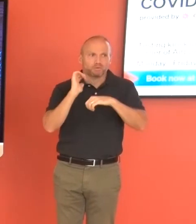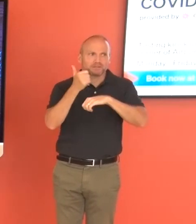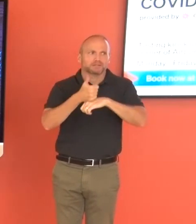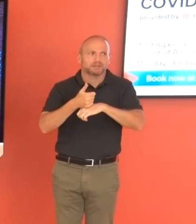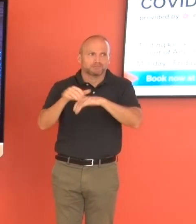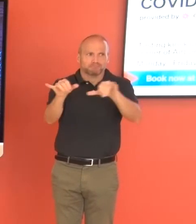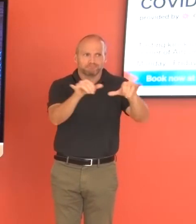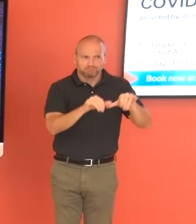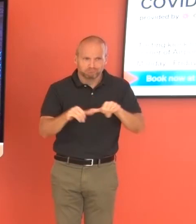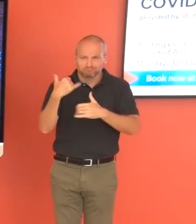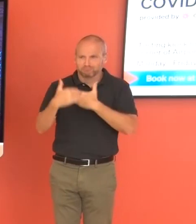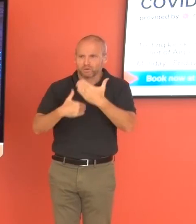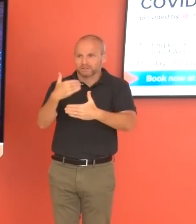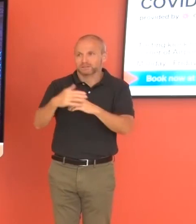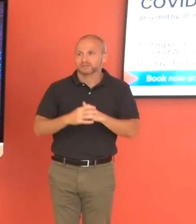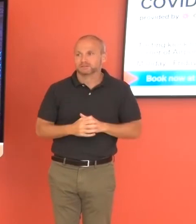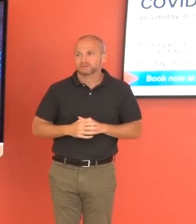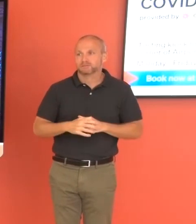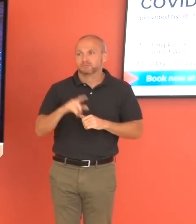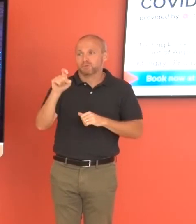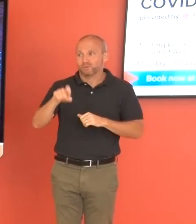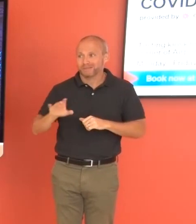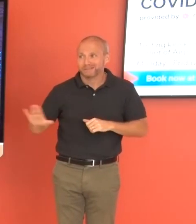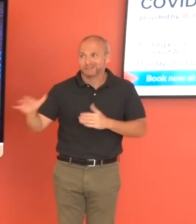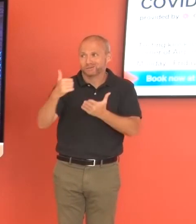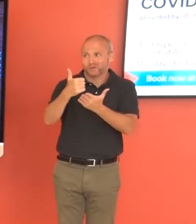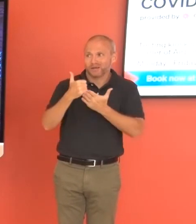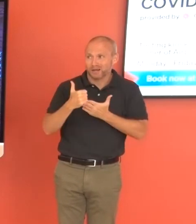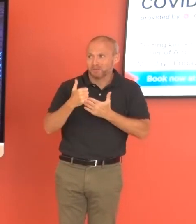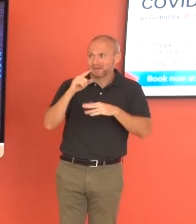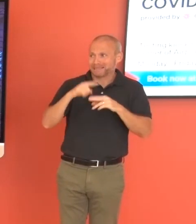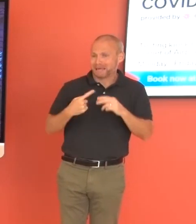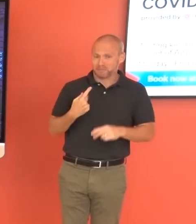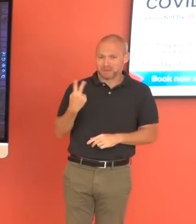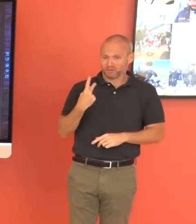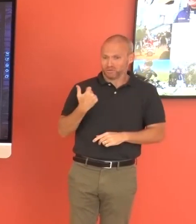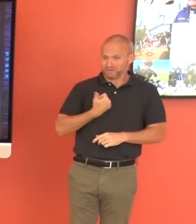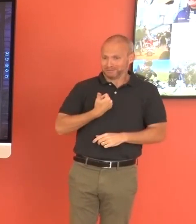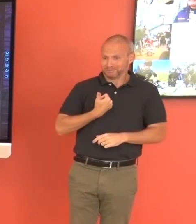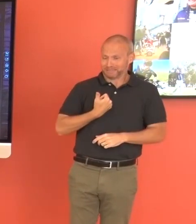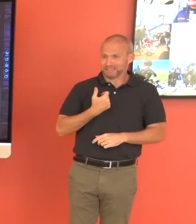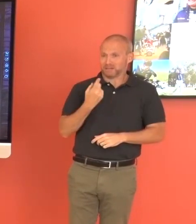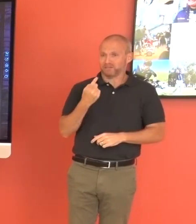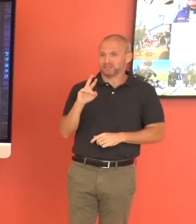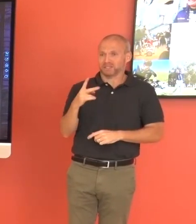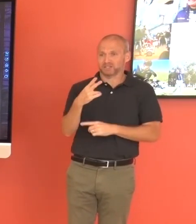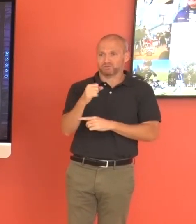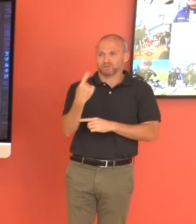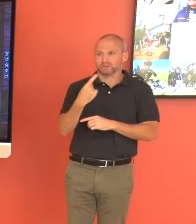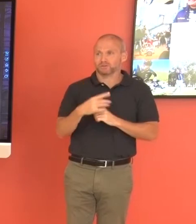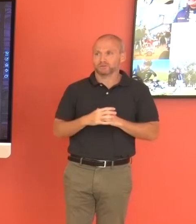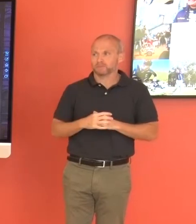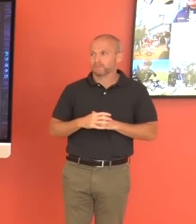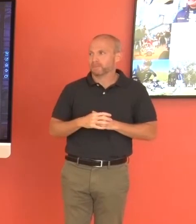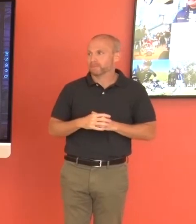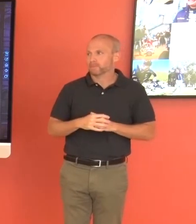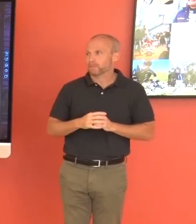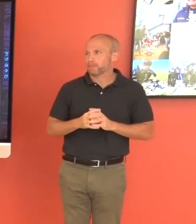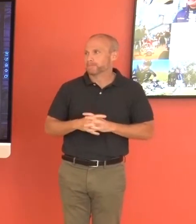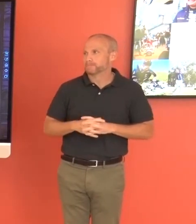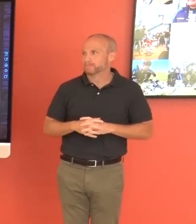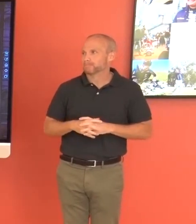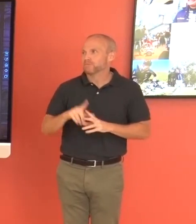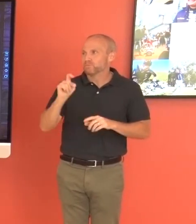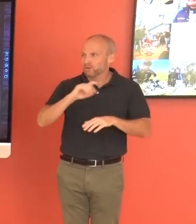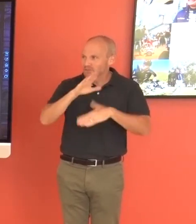we do. But we need your help. It can't just be me and Dr. Rhodes. It can't be the Brett Show. It can't be the Jess Show. It's got to